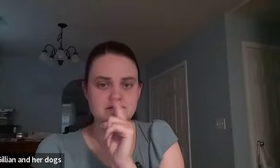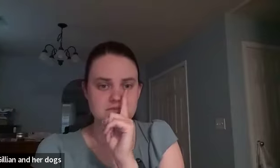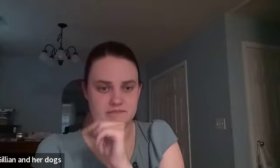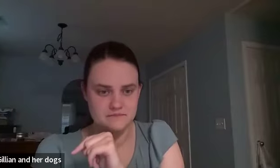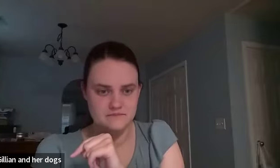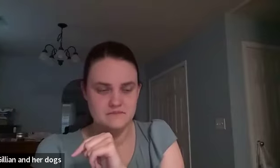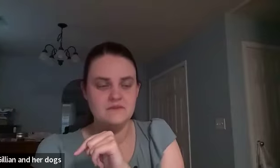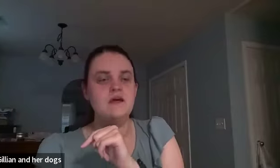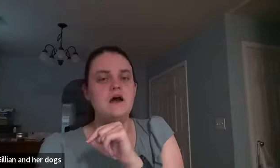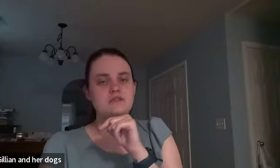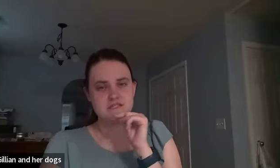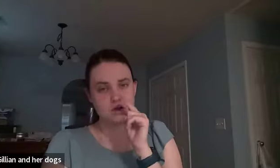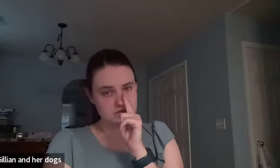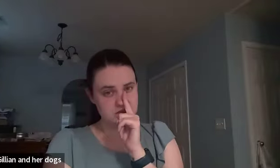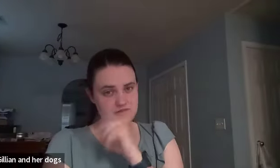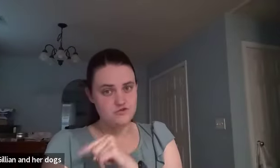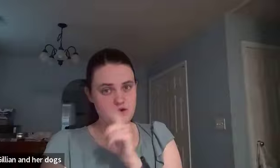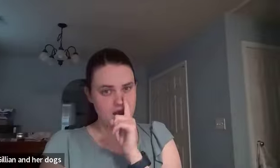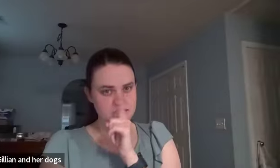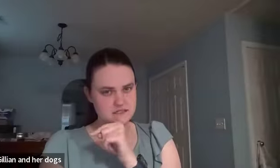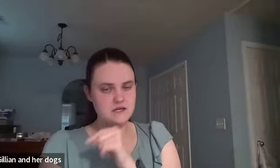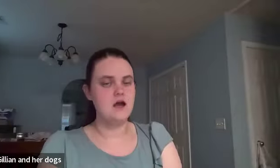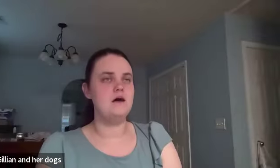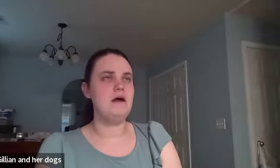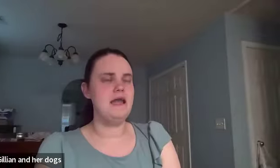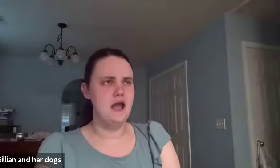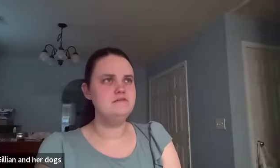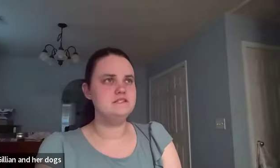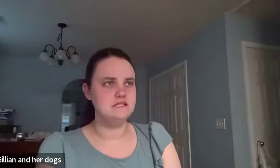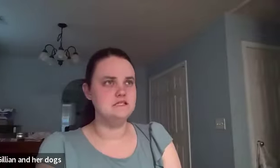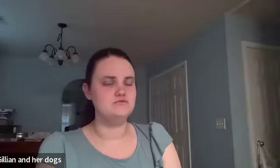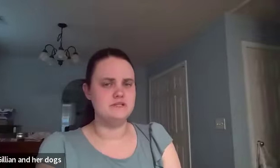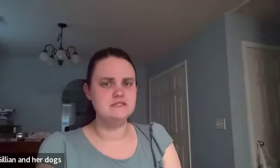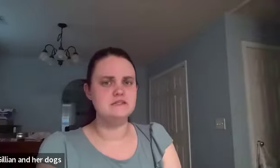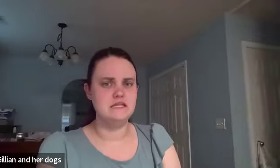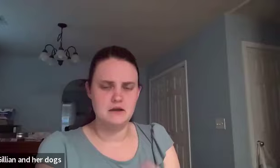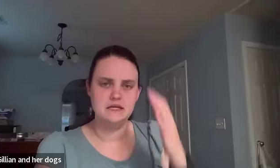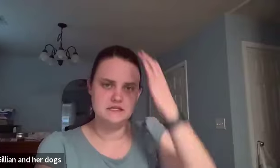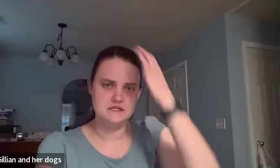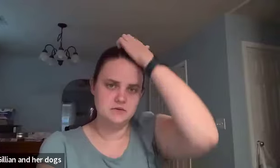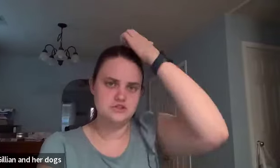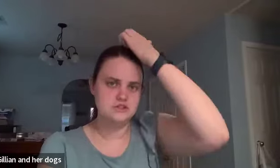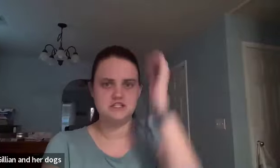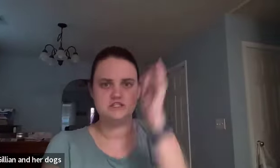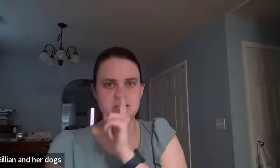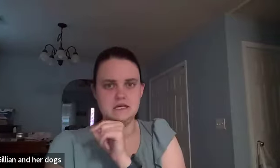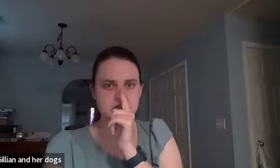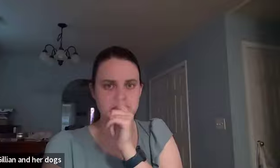mouse. This is also the same for rat. I have seen recently nowadays, usually it's just this